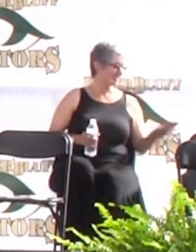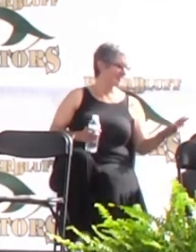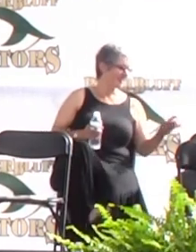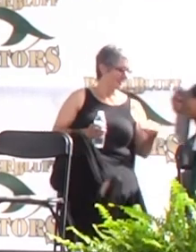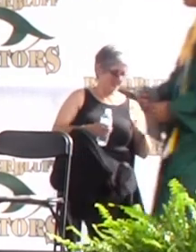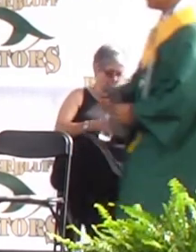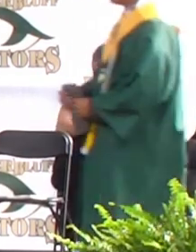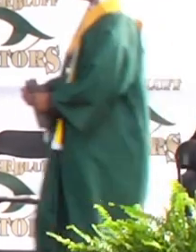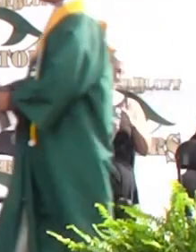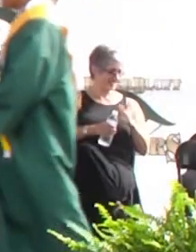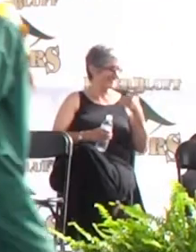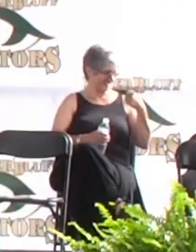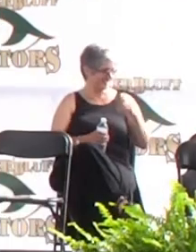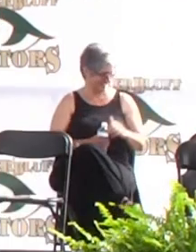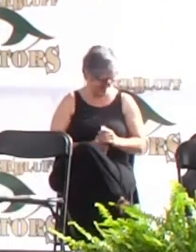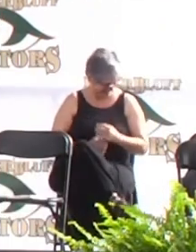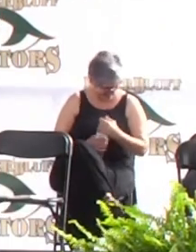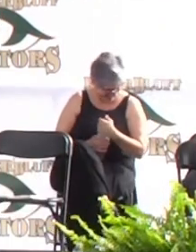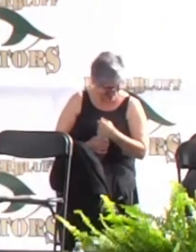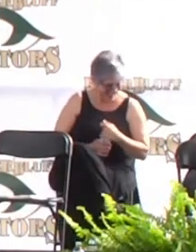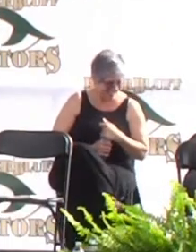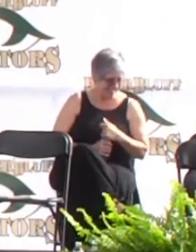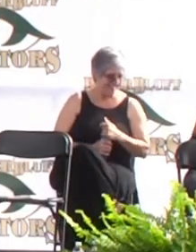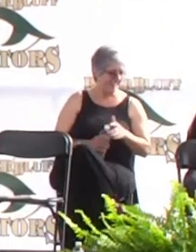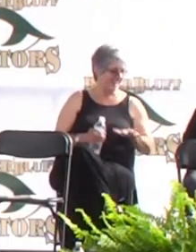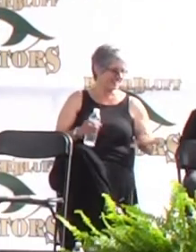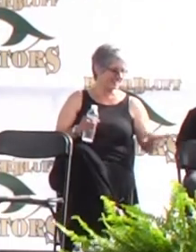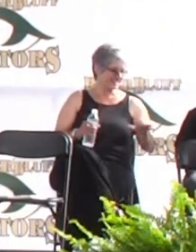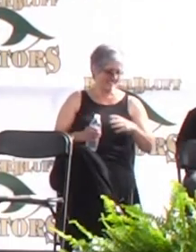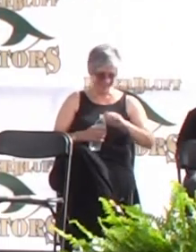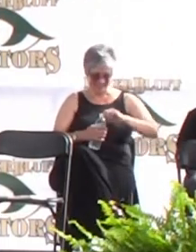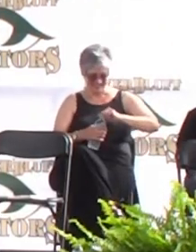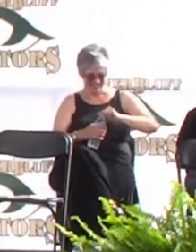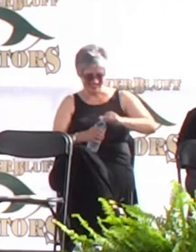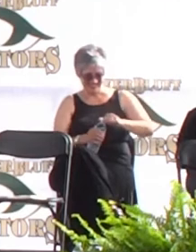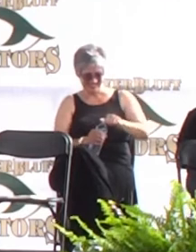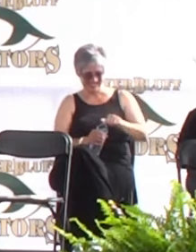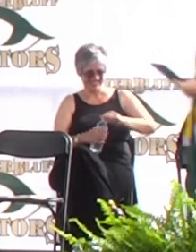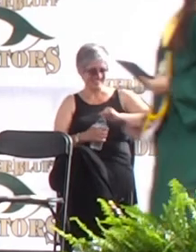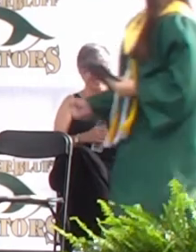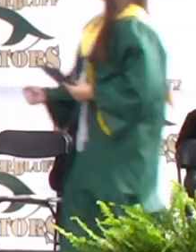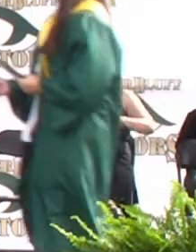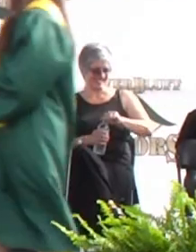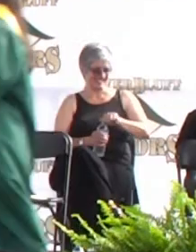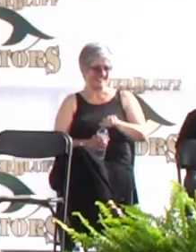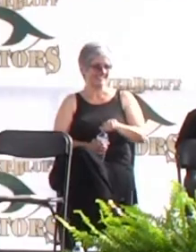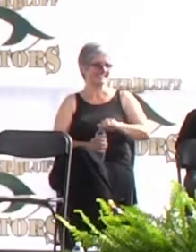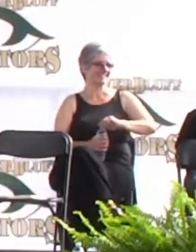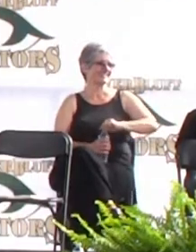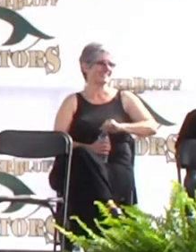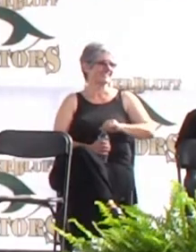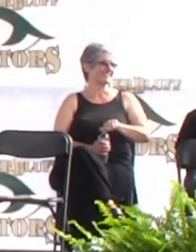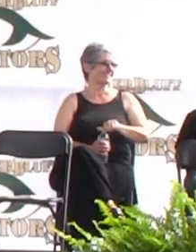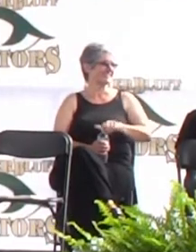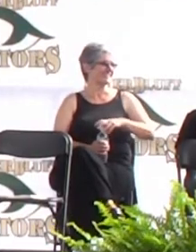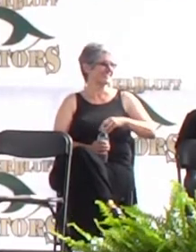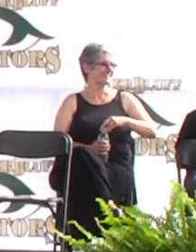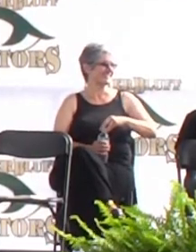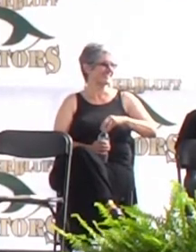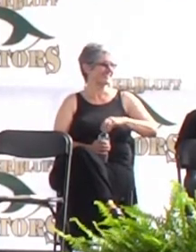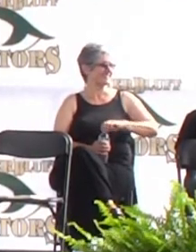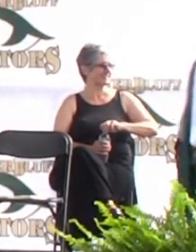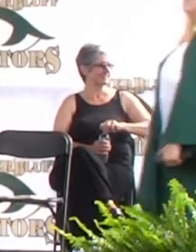Sepulveda Centeno, honor graduate. Anna Elise Williams, honor graduate. Kaylee